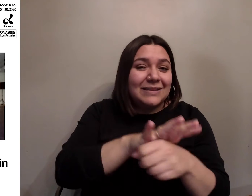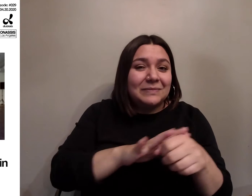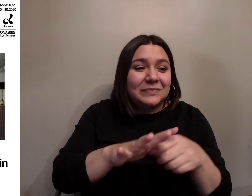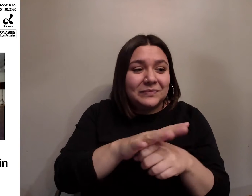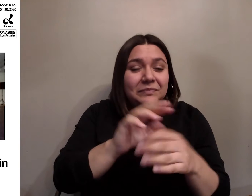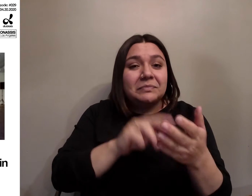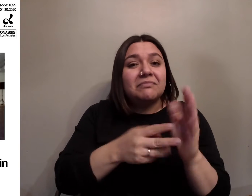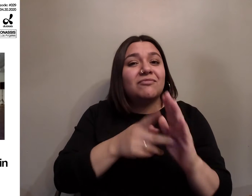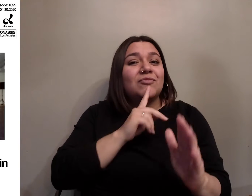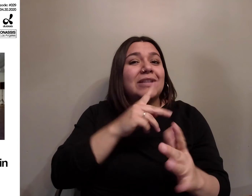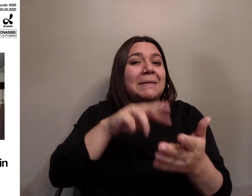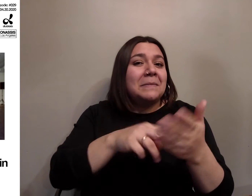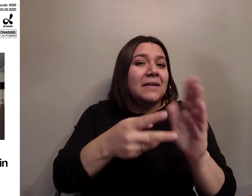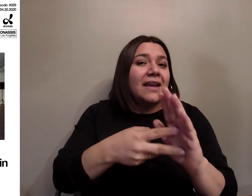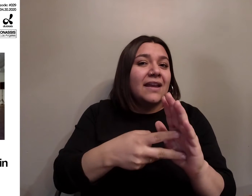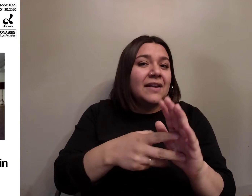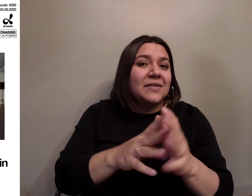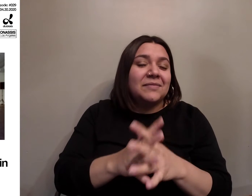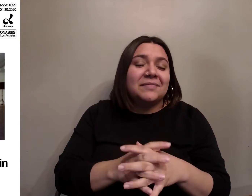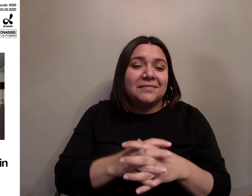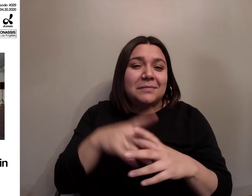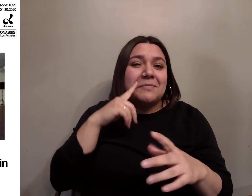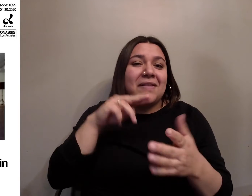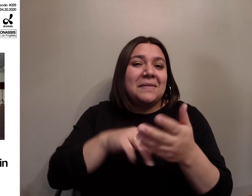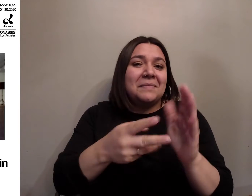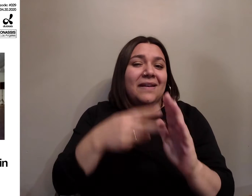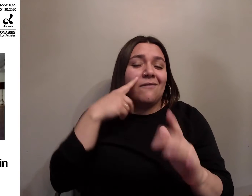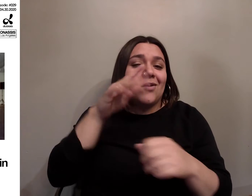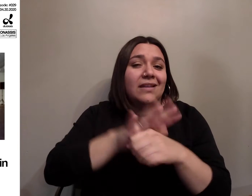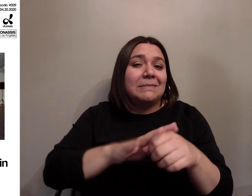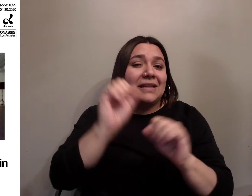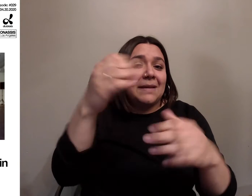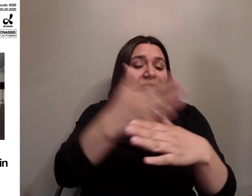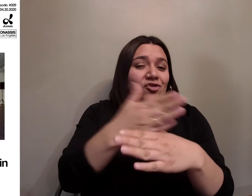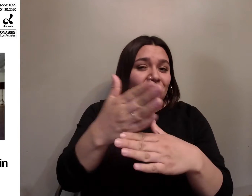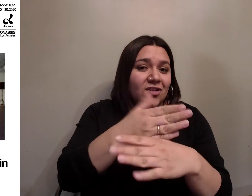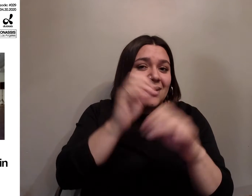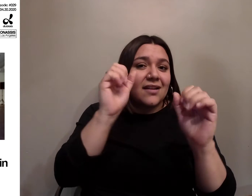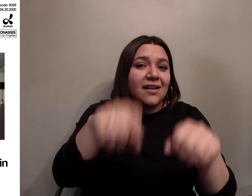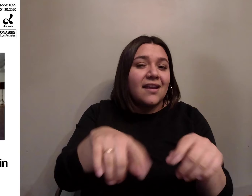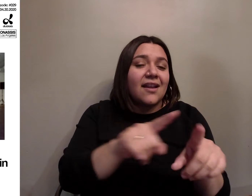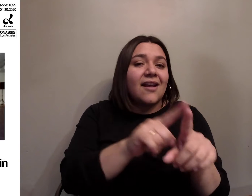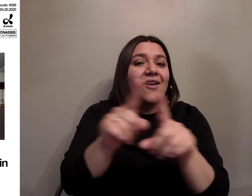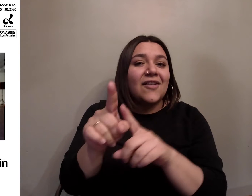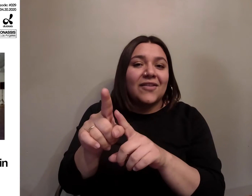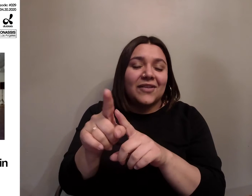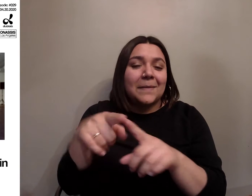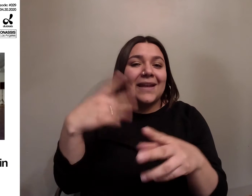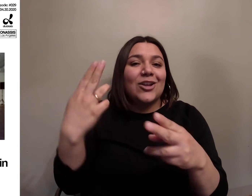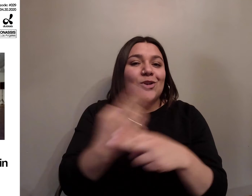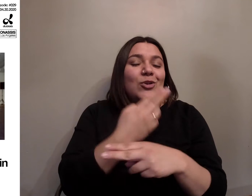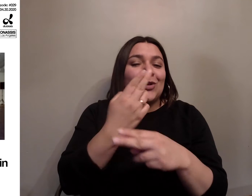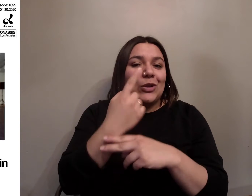So it's really meant for the space to be shared and to be